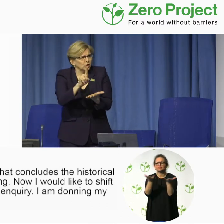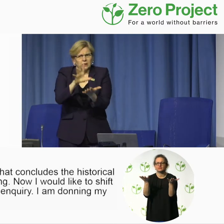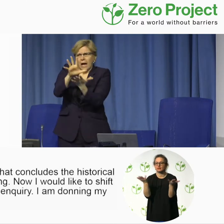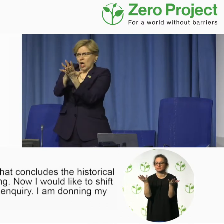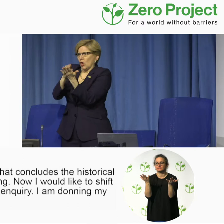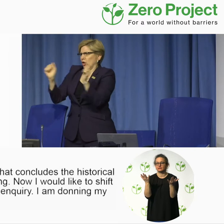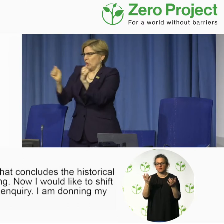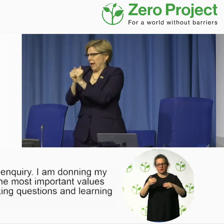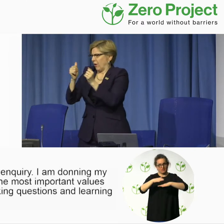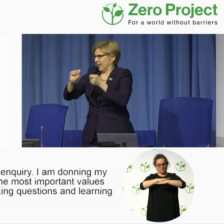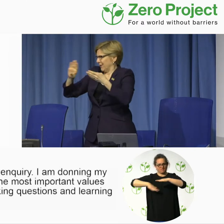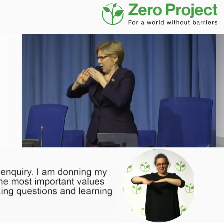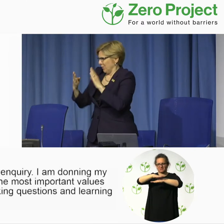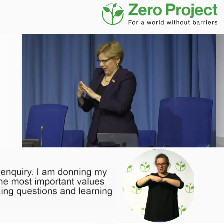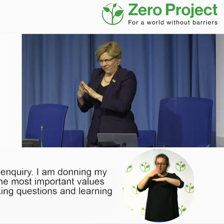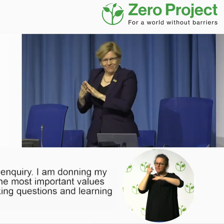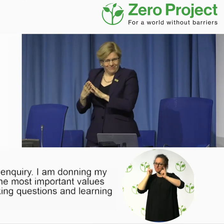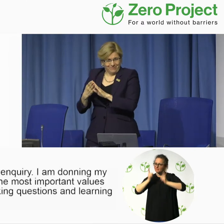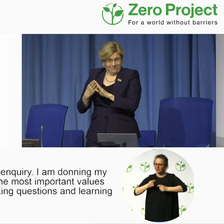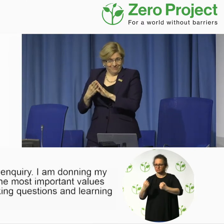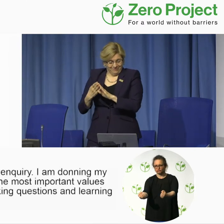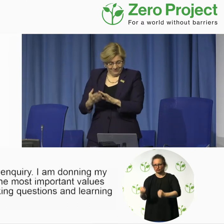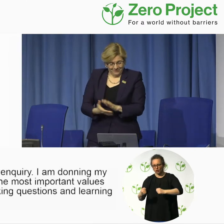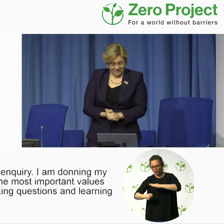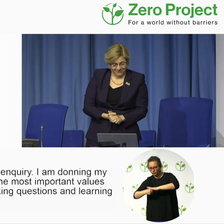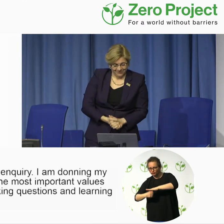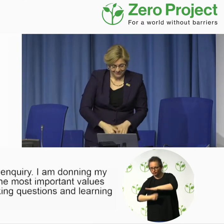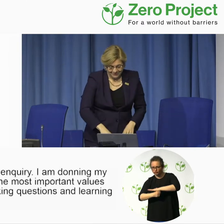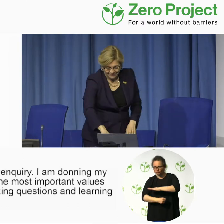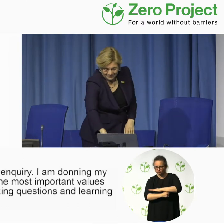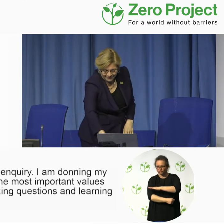thinking about asking questions and learning together as a community.